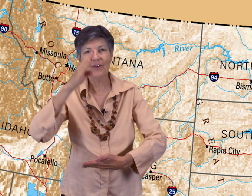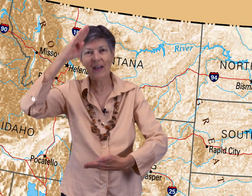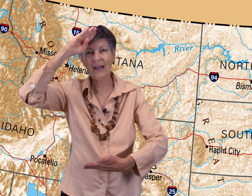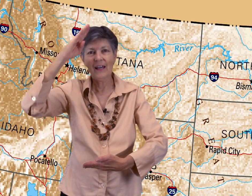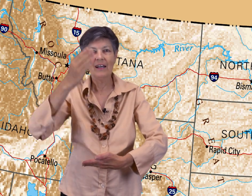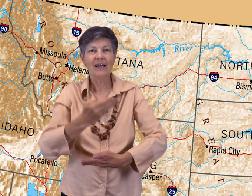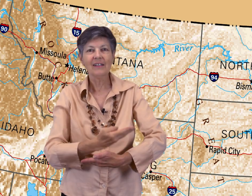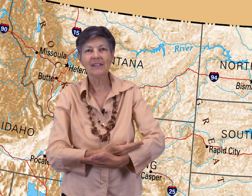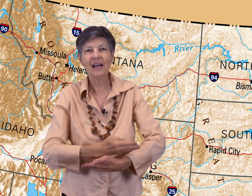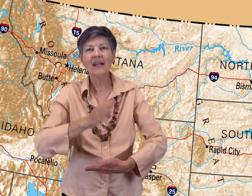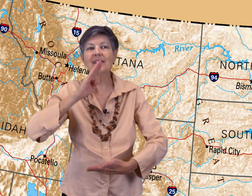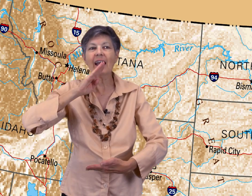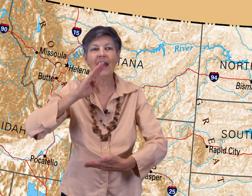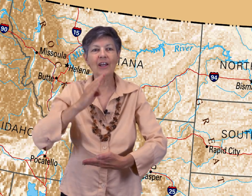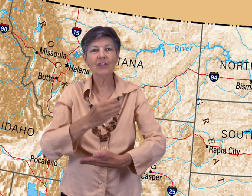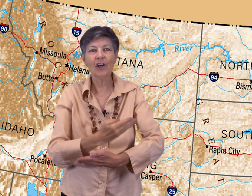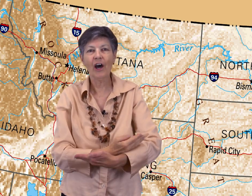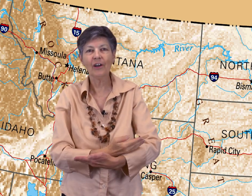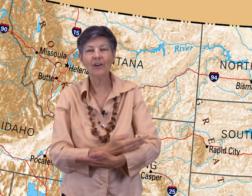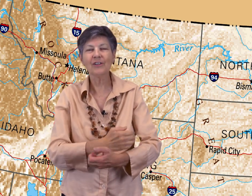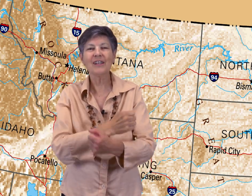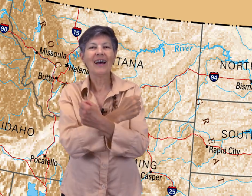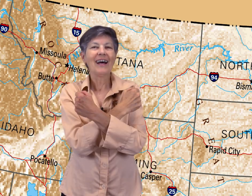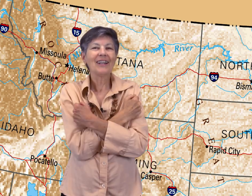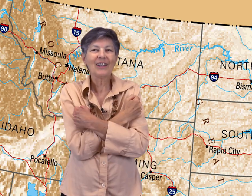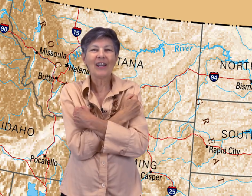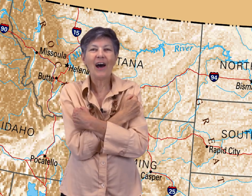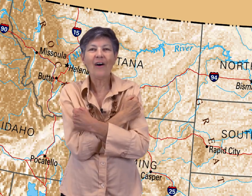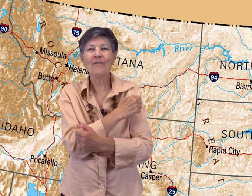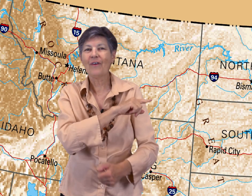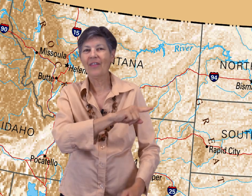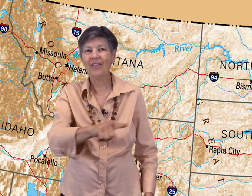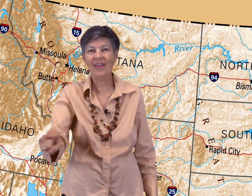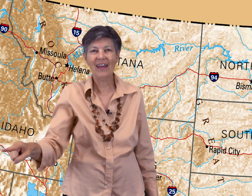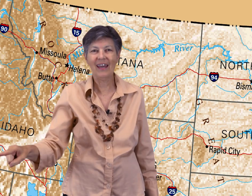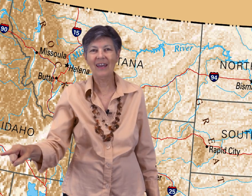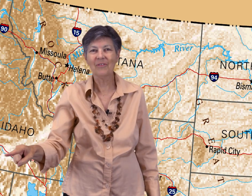okay? Sons and daughters, love thee.